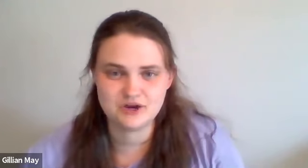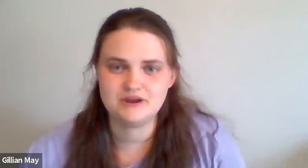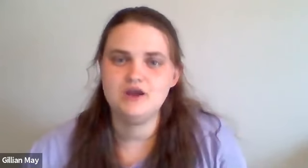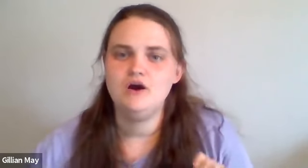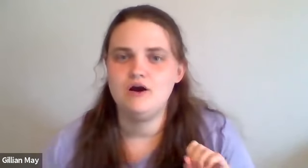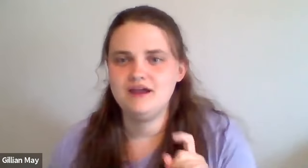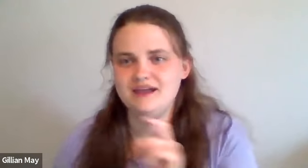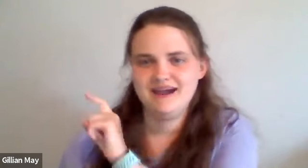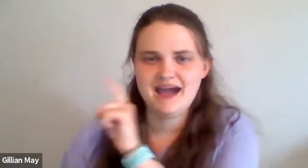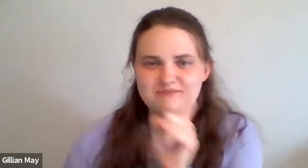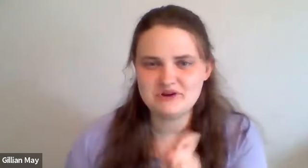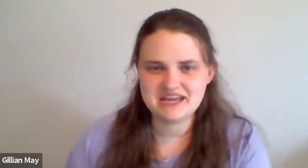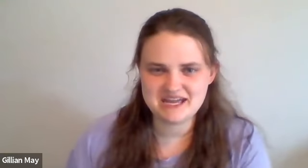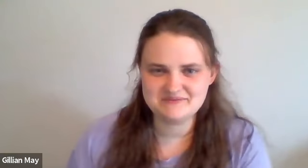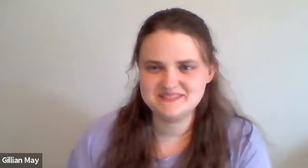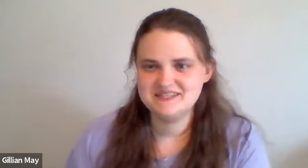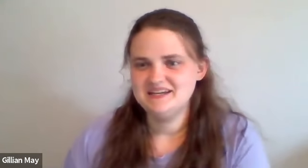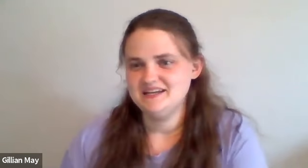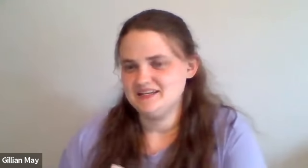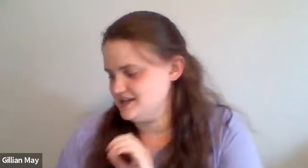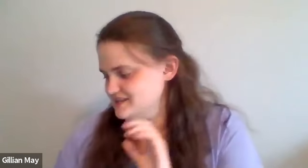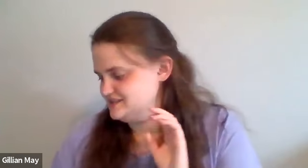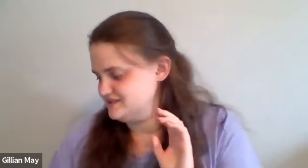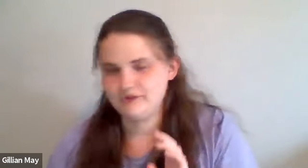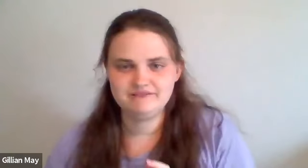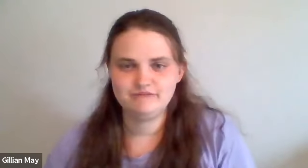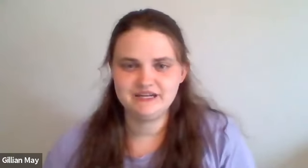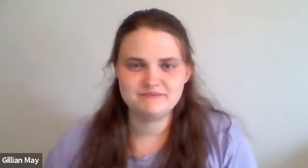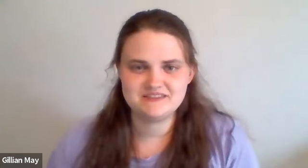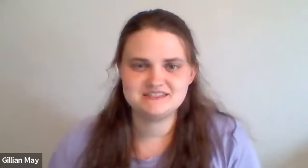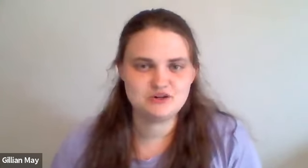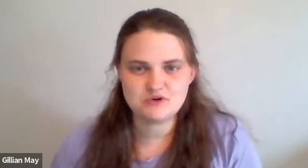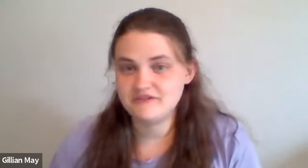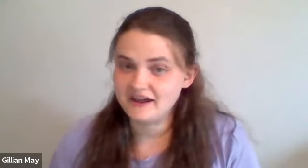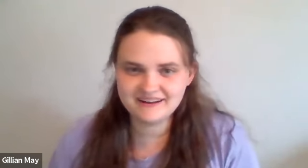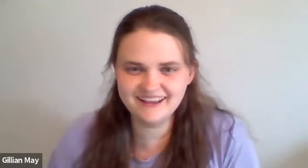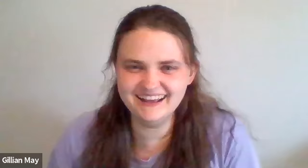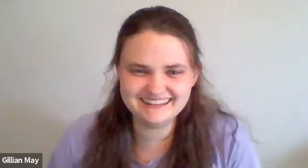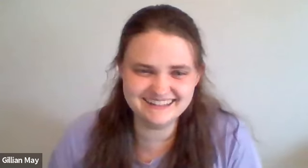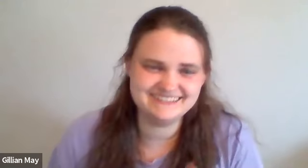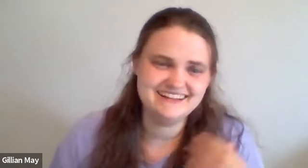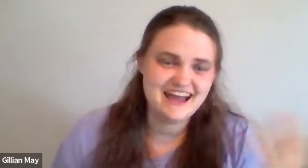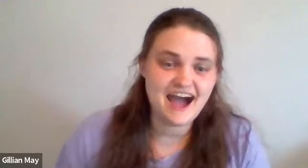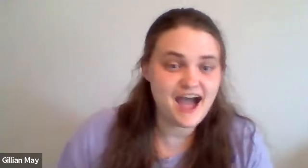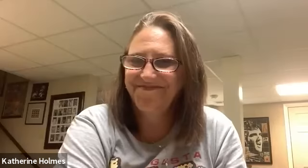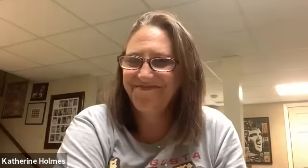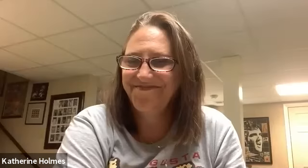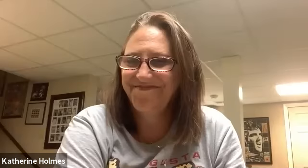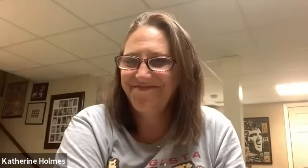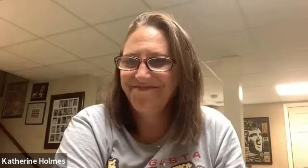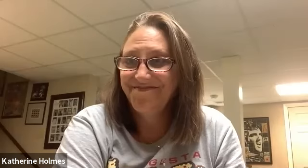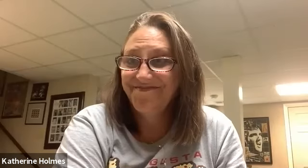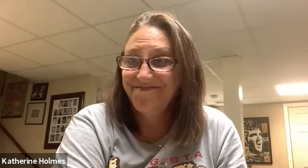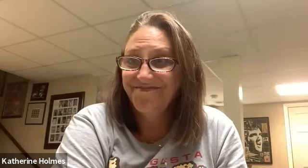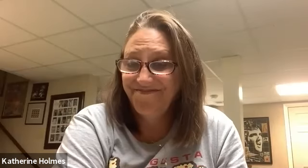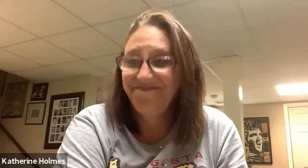knowing, okay, add more games because we need to make this a little more fun. I had a lot of fun doing this.